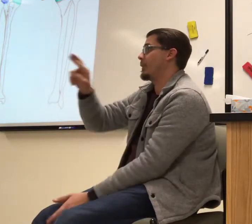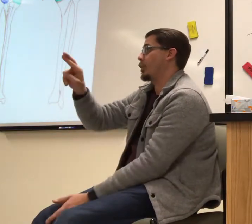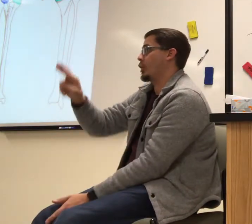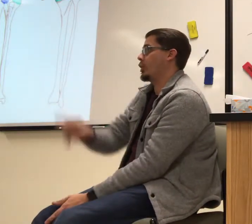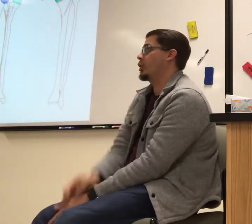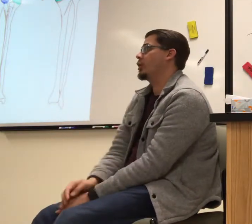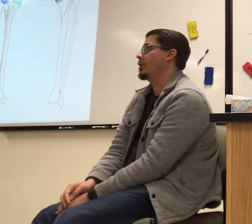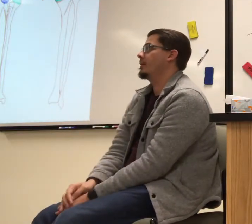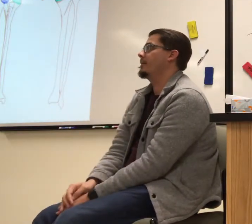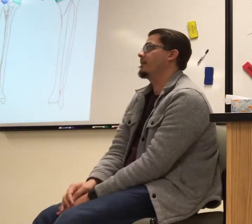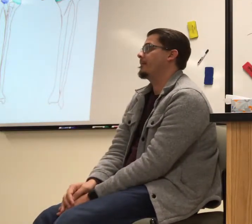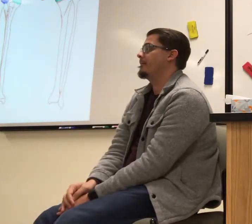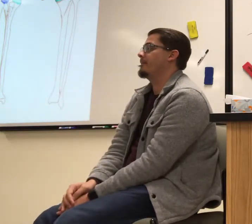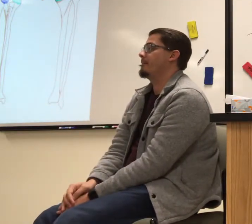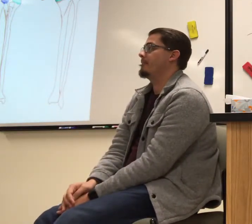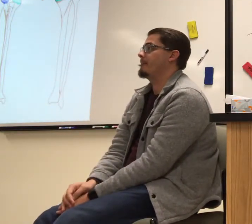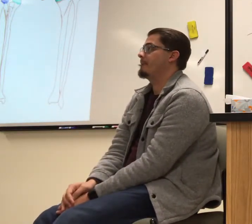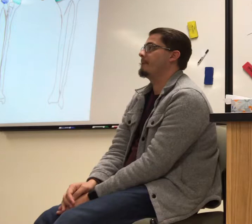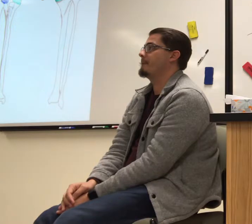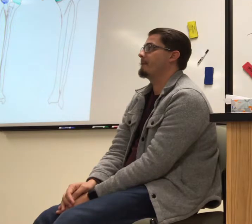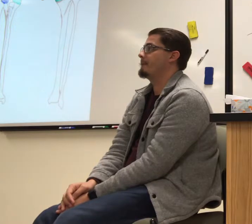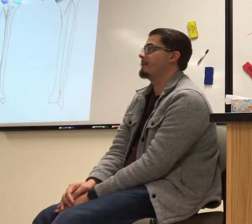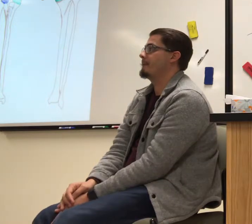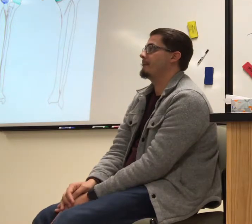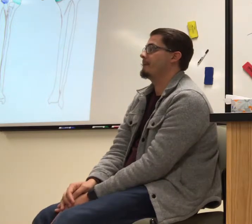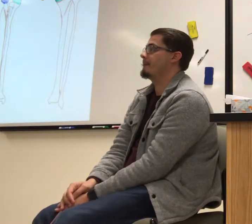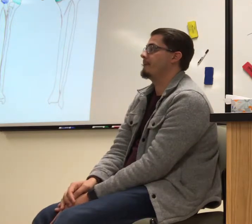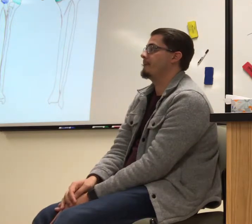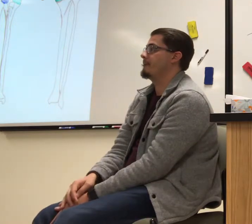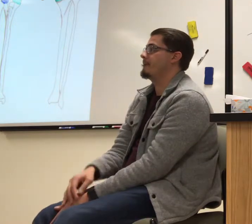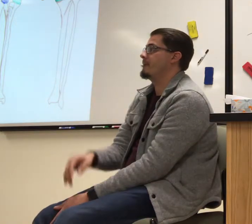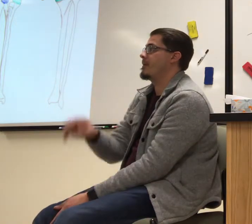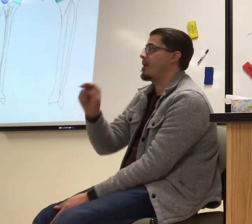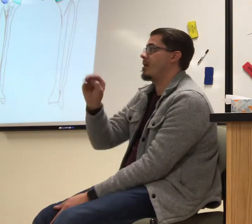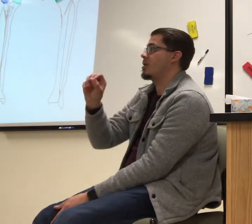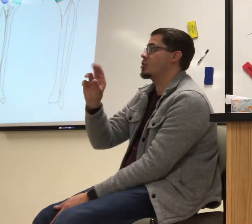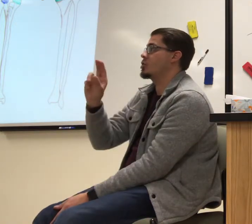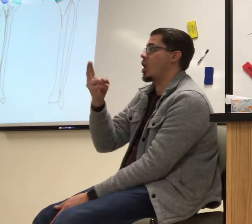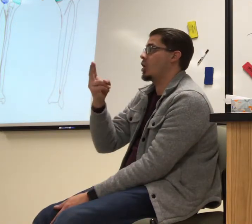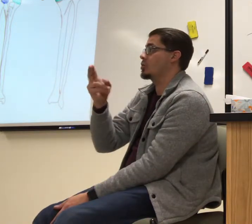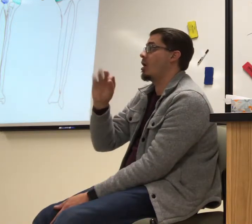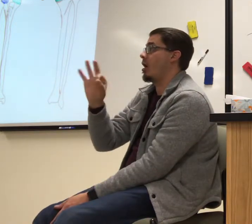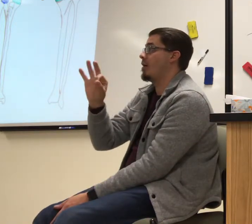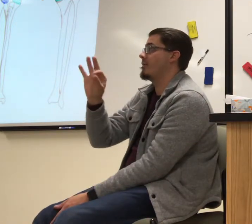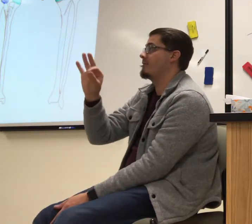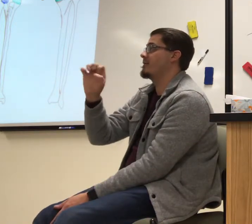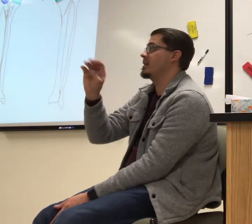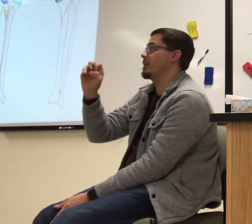notch. Okay, that is of the femur.